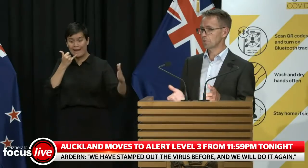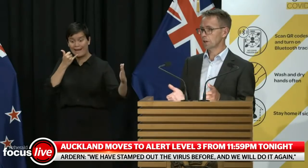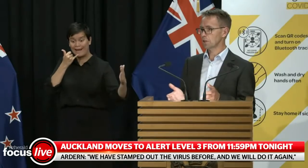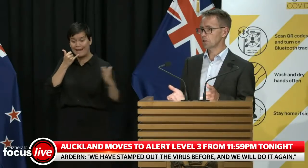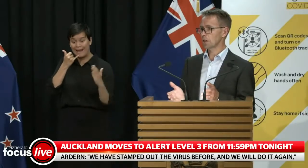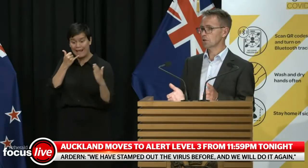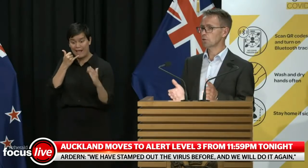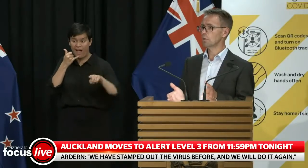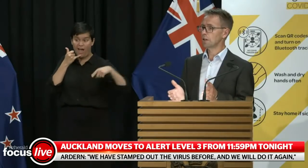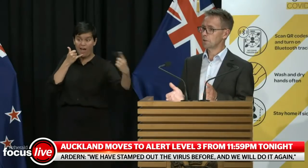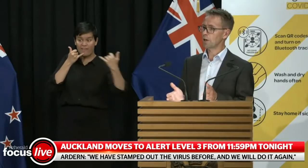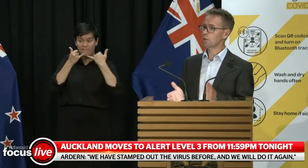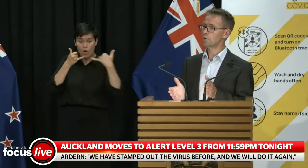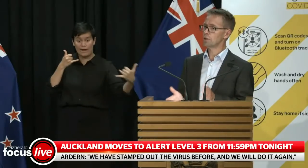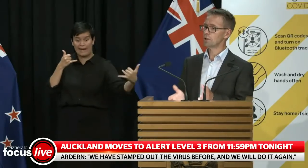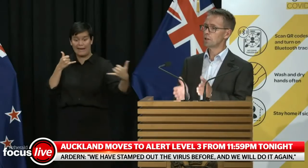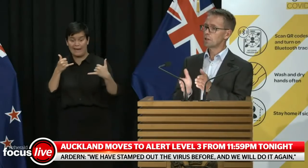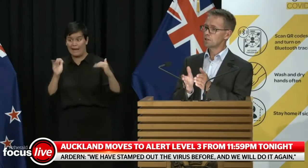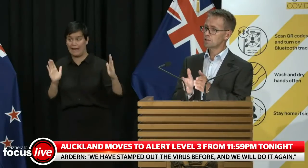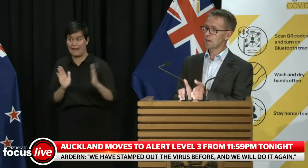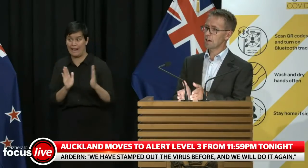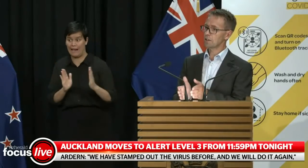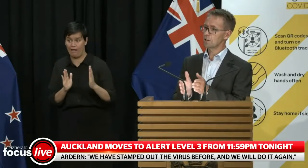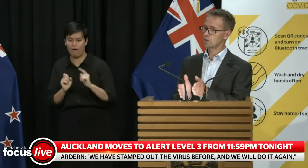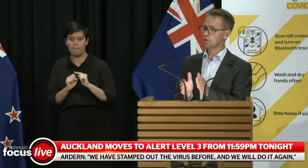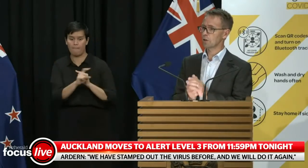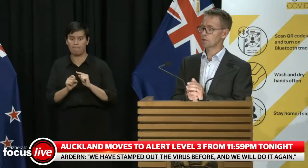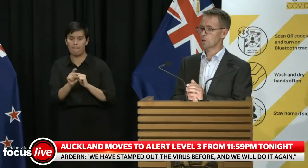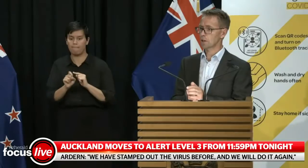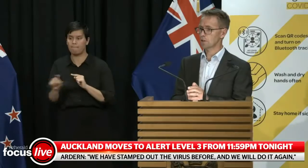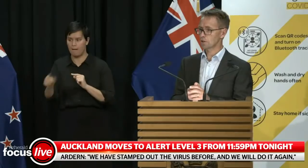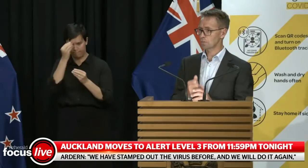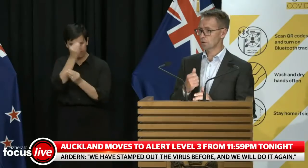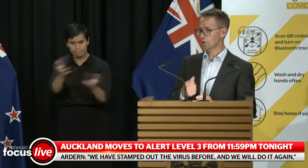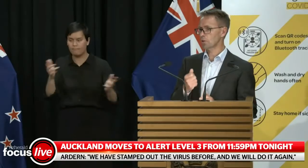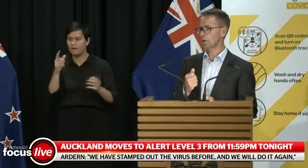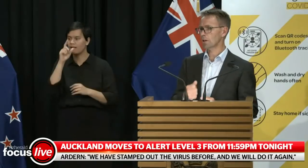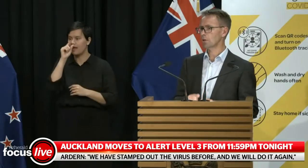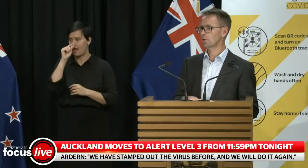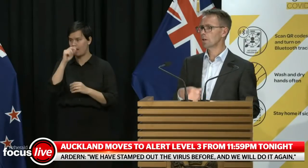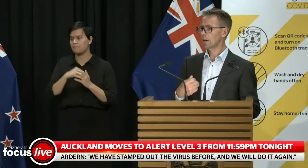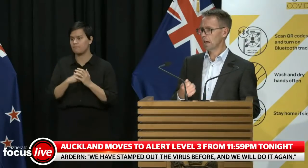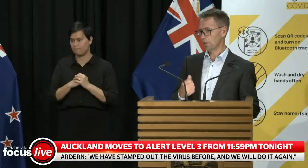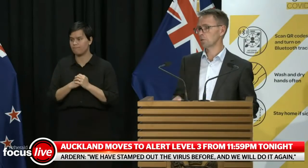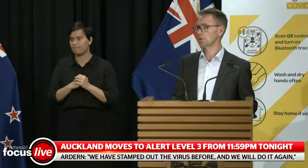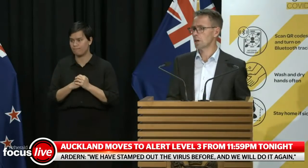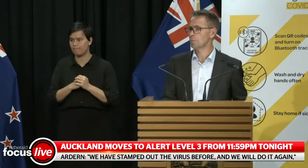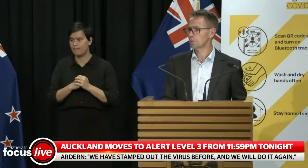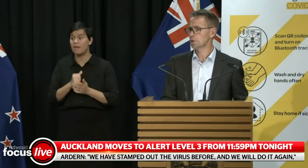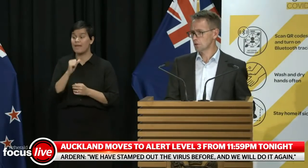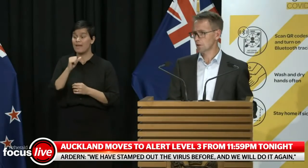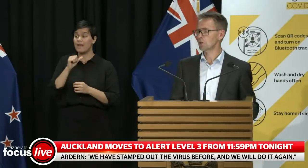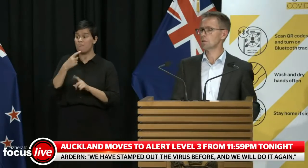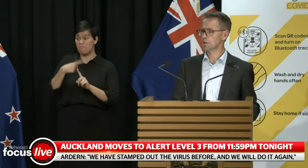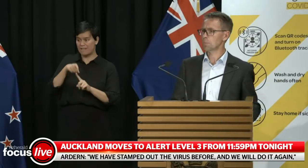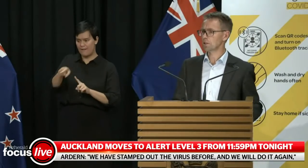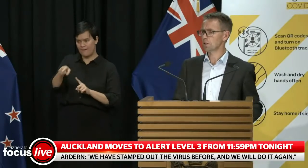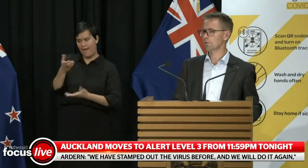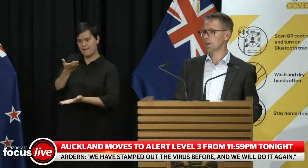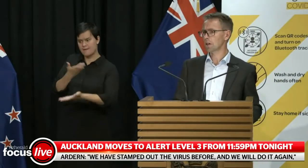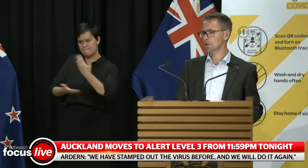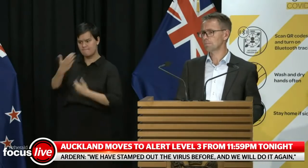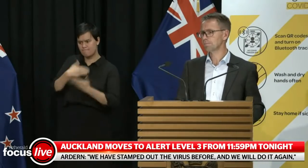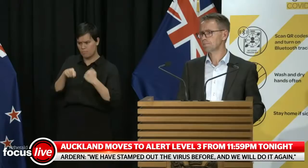send a notification out to anyone who did scan into those locations with the QR code at those times, and so they should